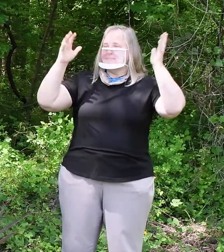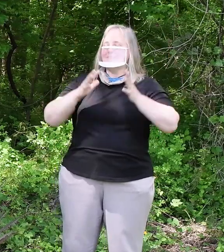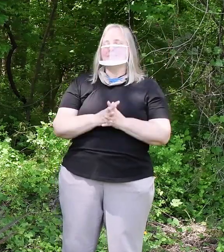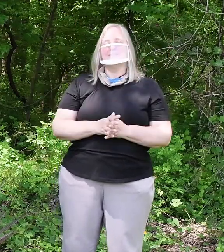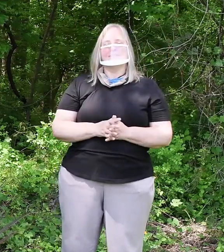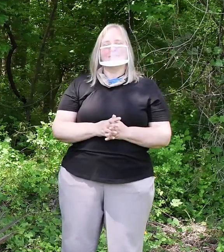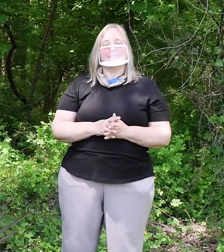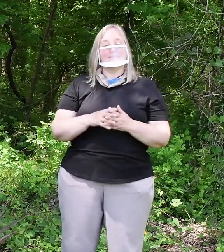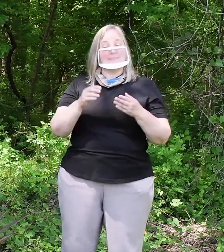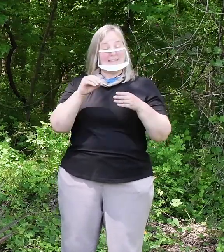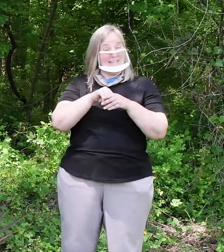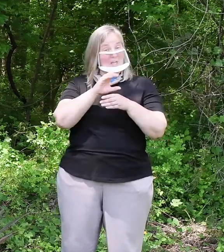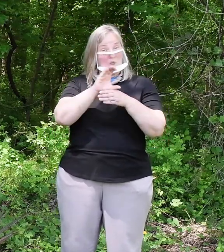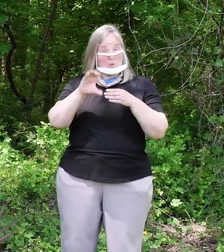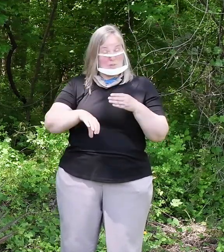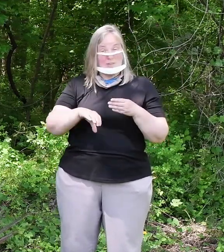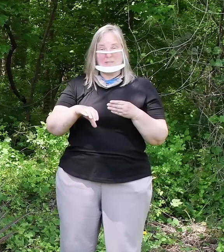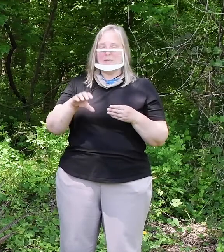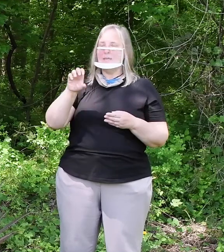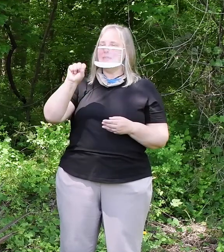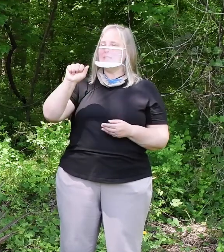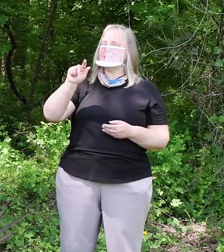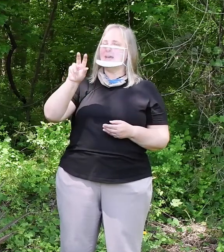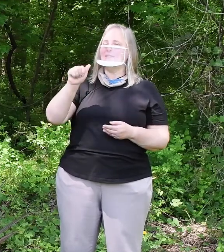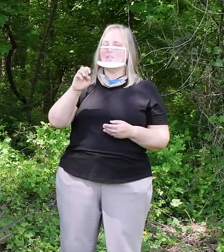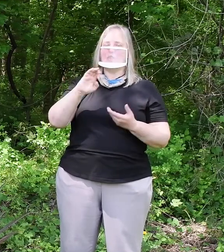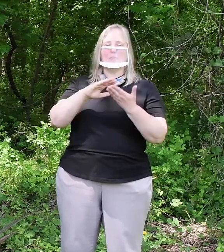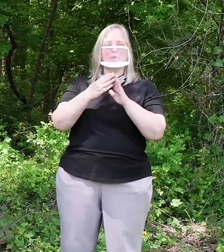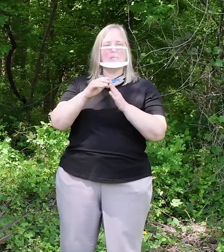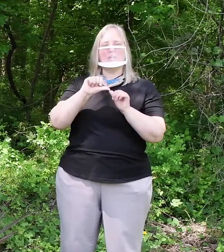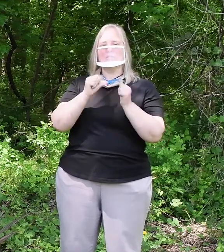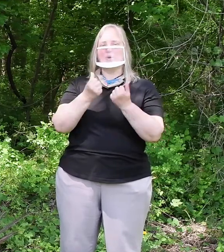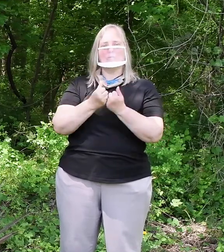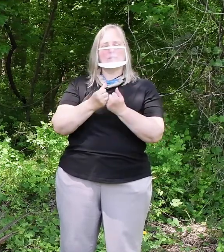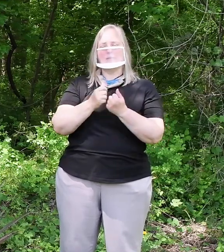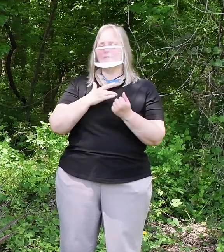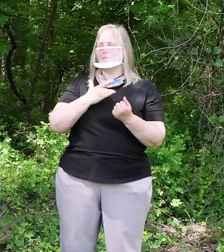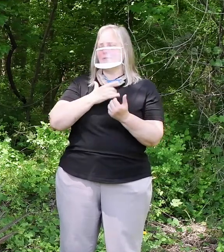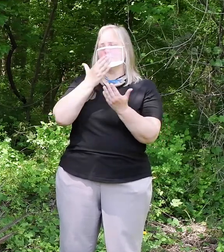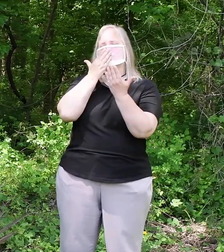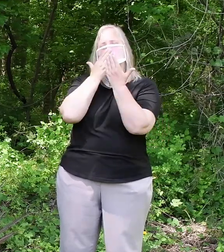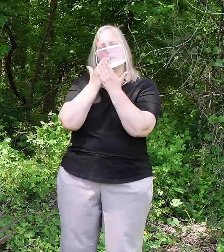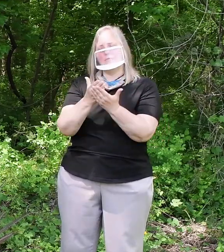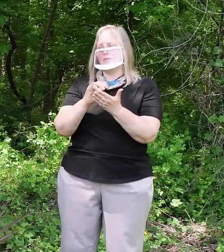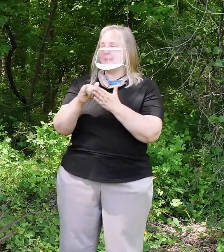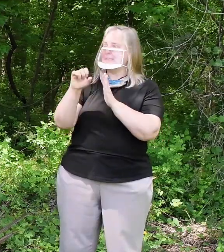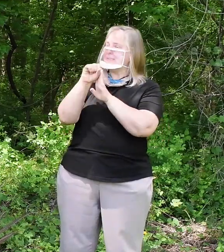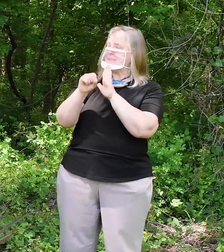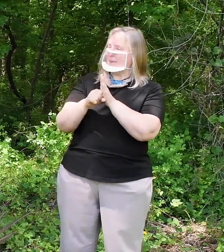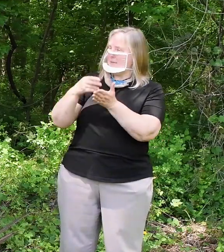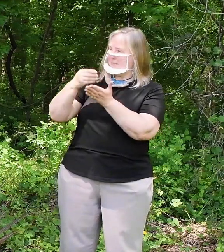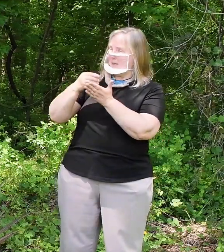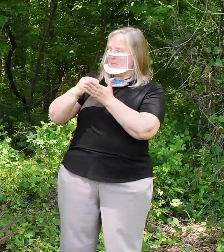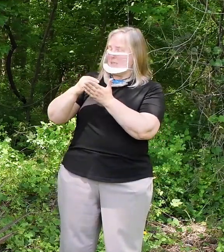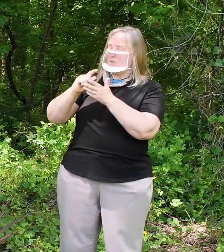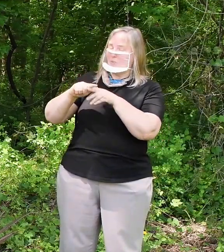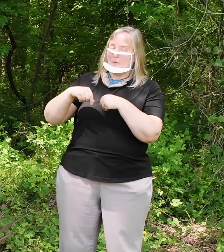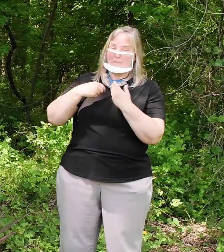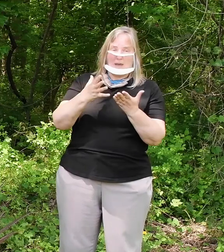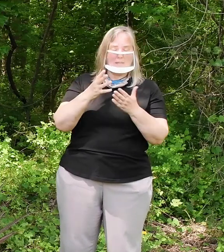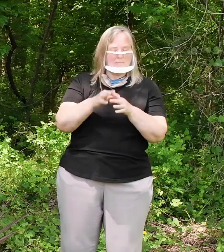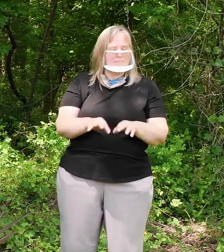But in conclusion, the Savage Community Association is grateful that state funding to provide